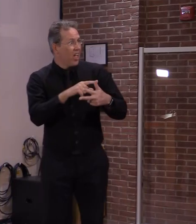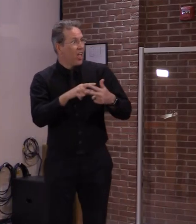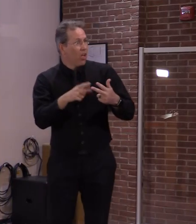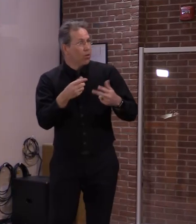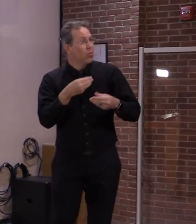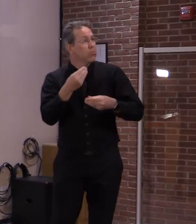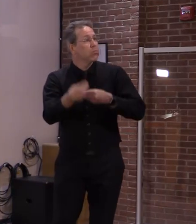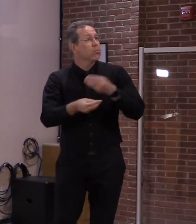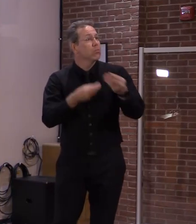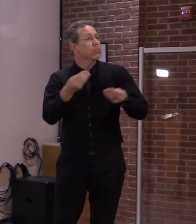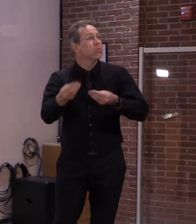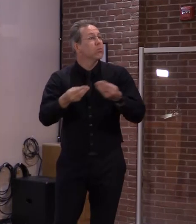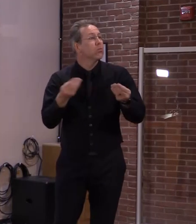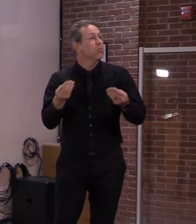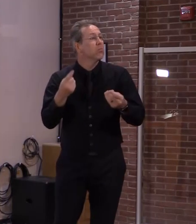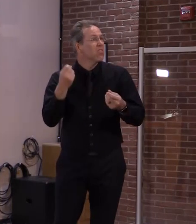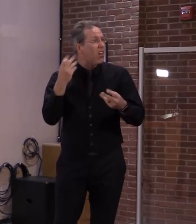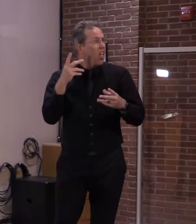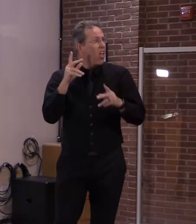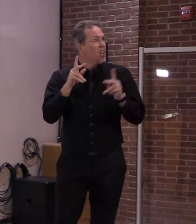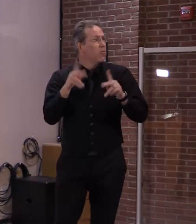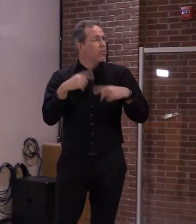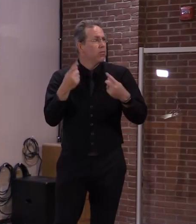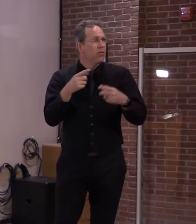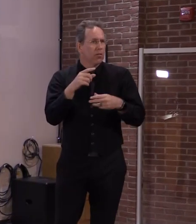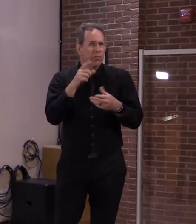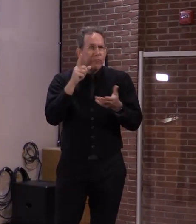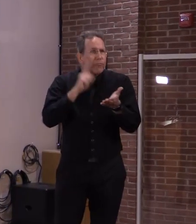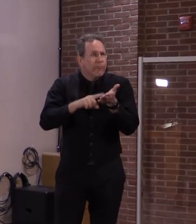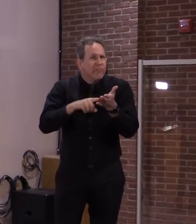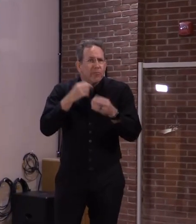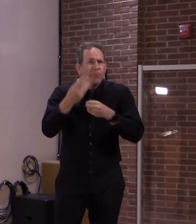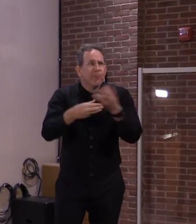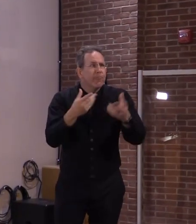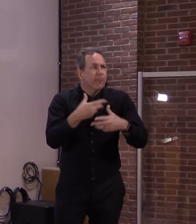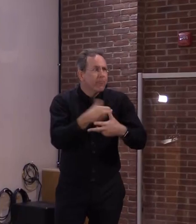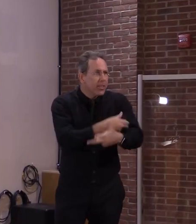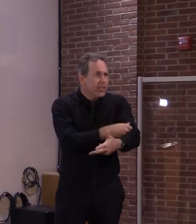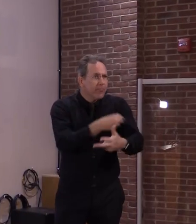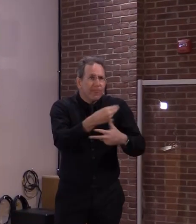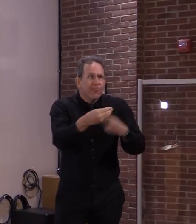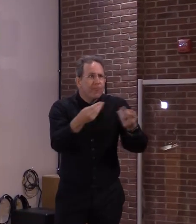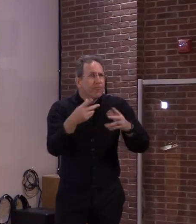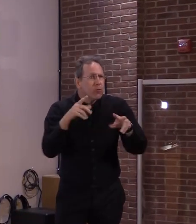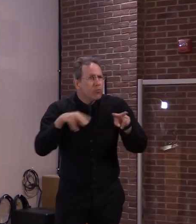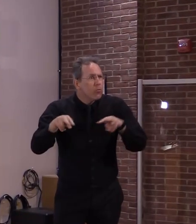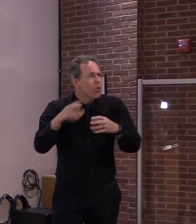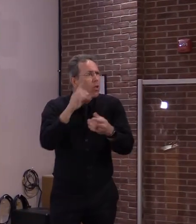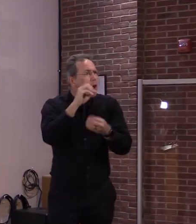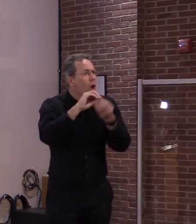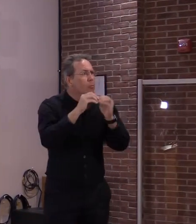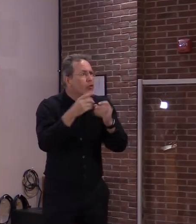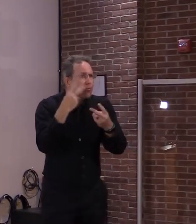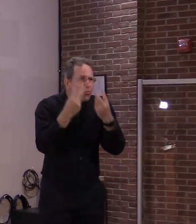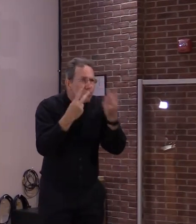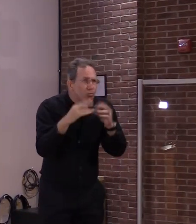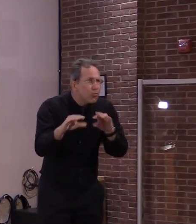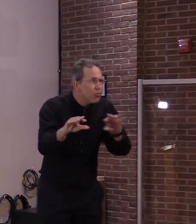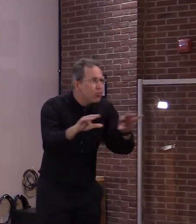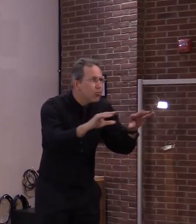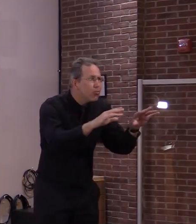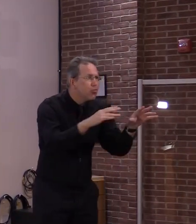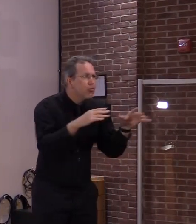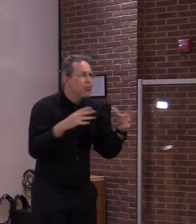am assuming, has been gathered. What is the process for formal full approval of